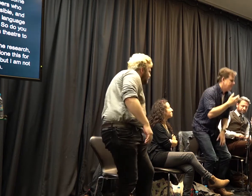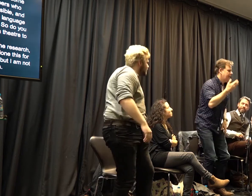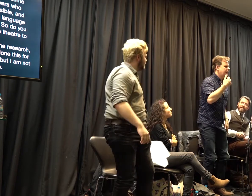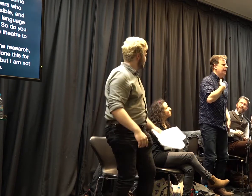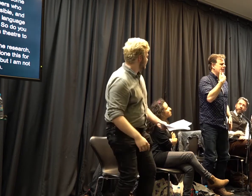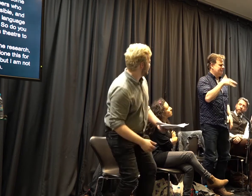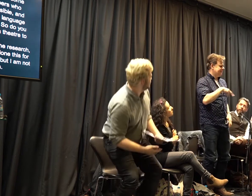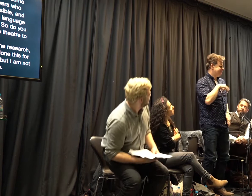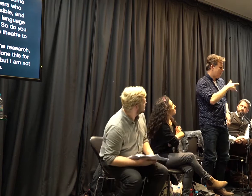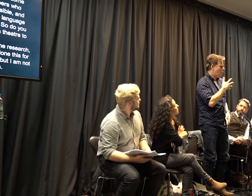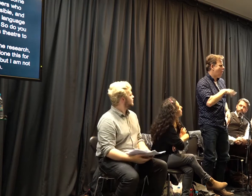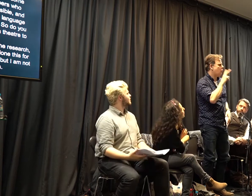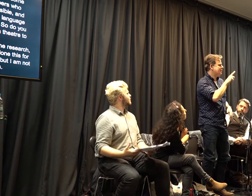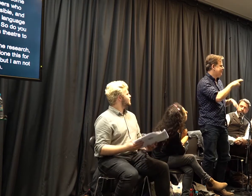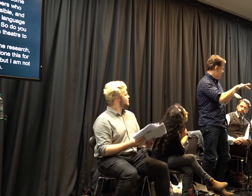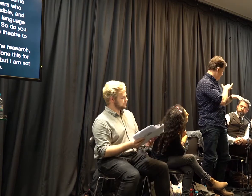come in on this.